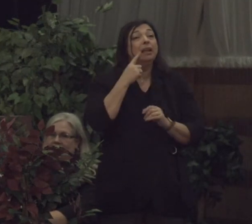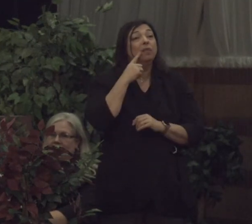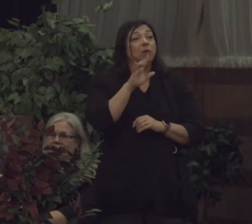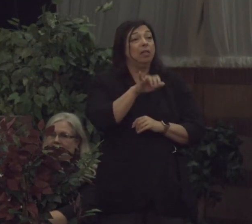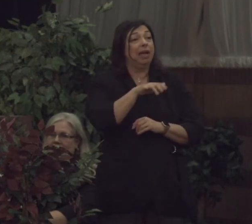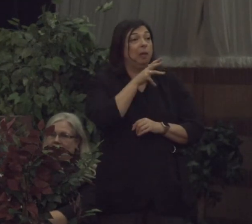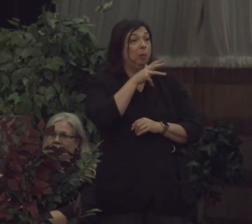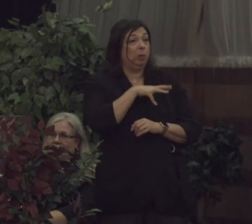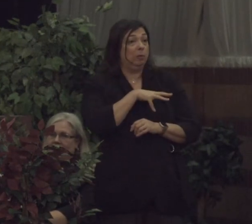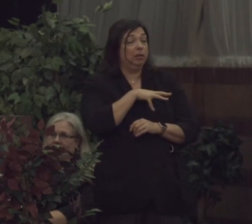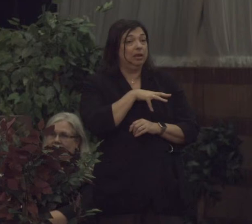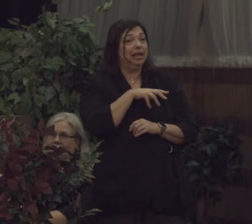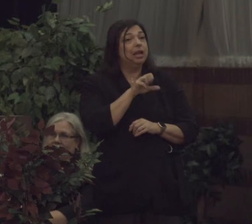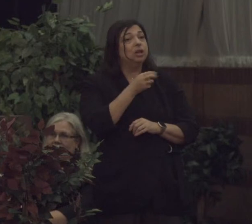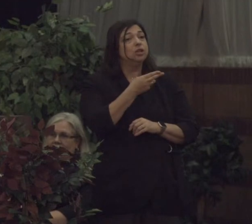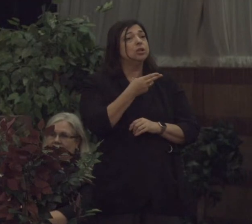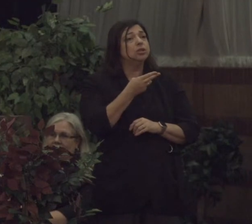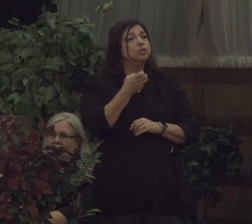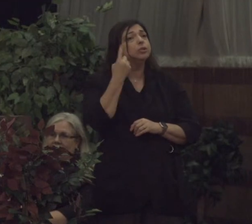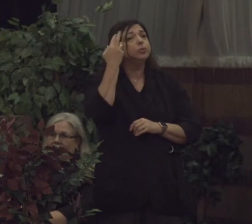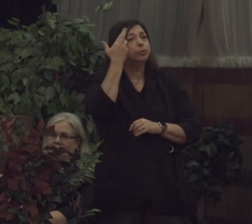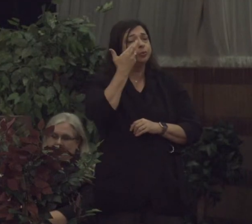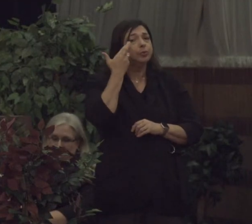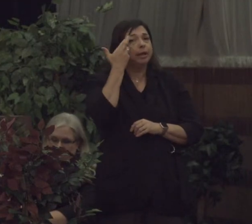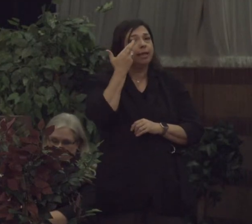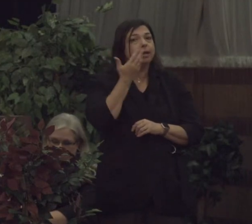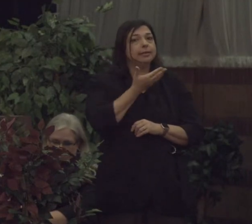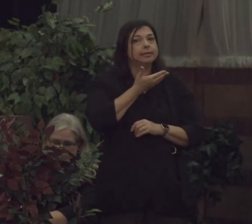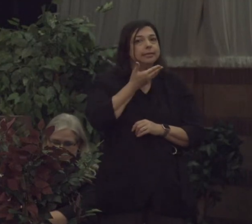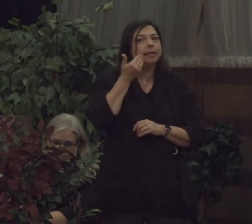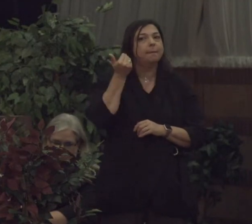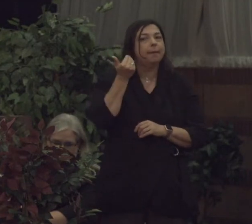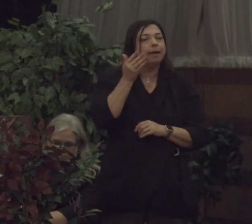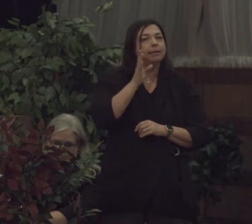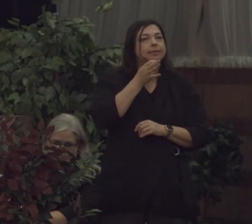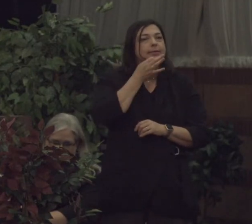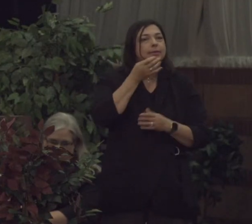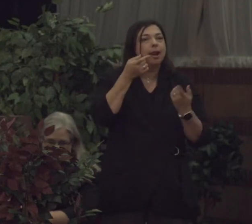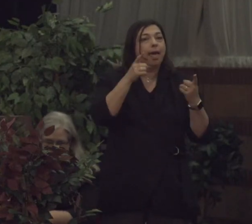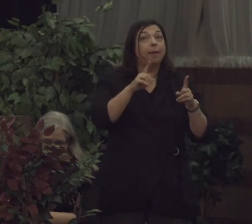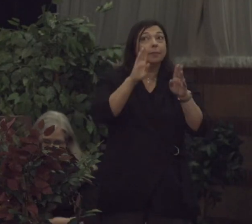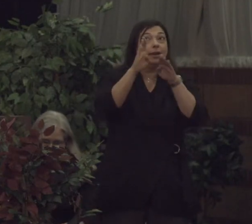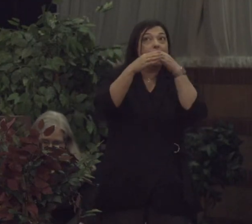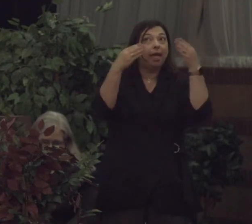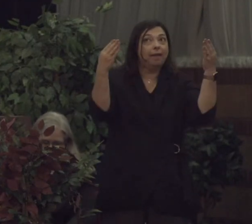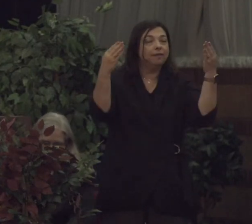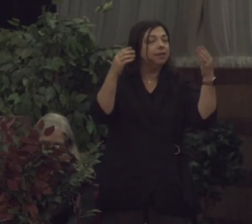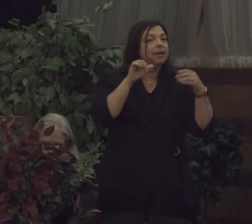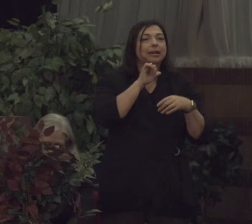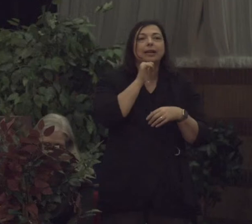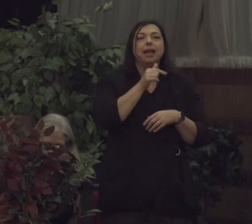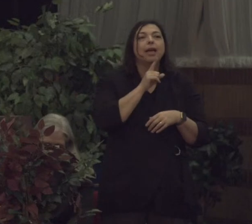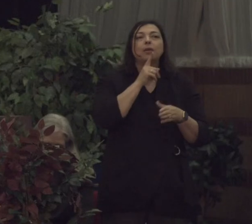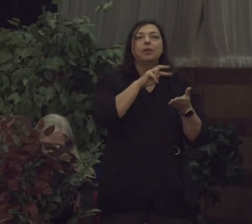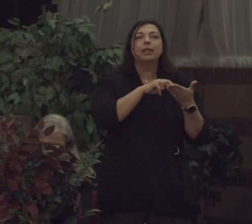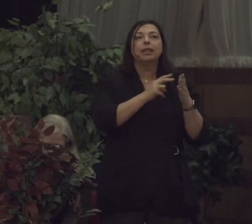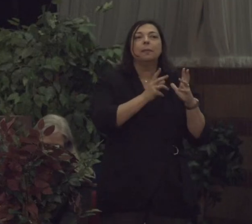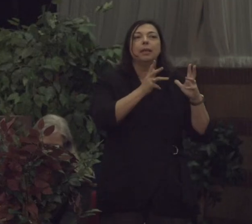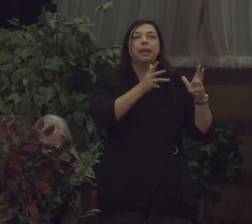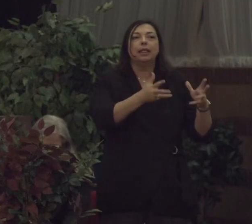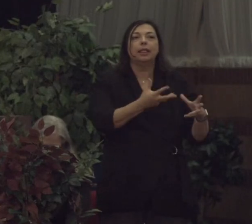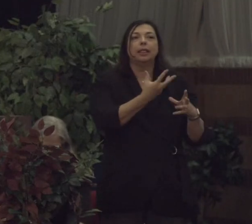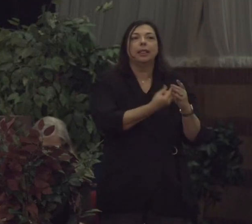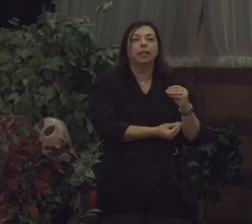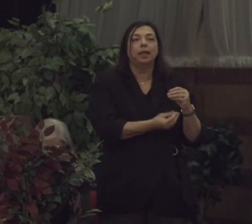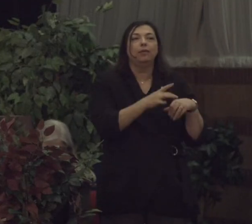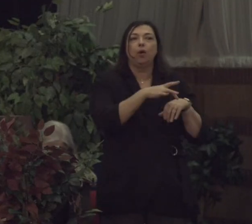Mercy, she realized that the best was yet to come in heaven and not necessarily leaving behind